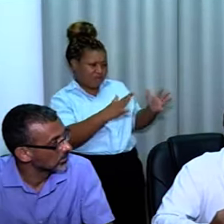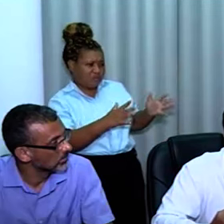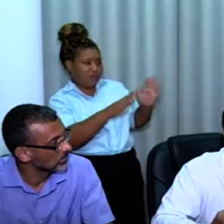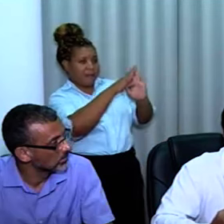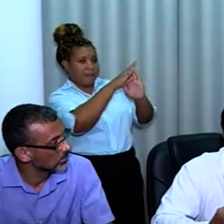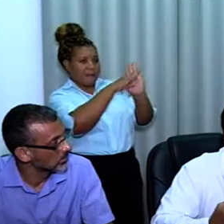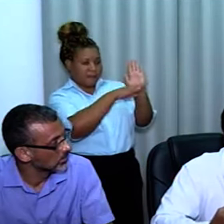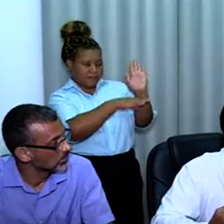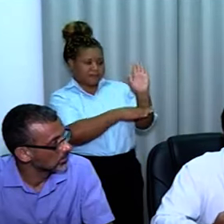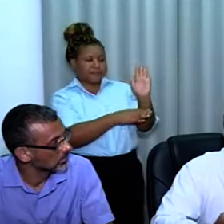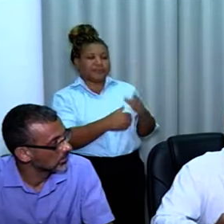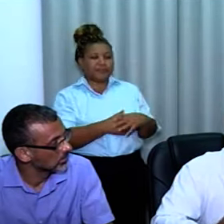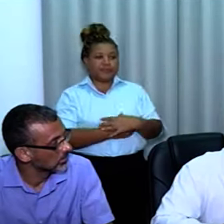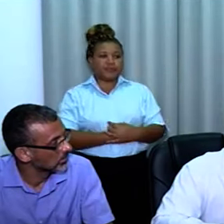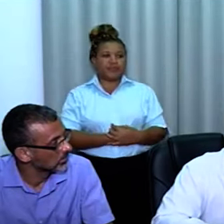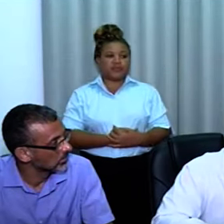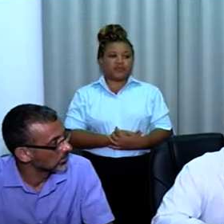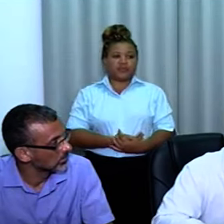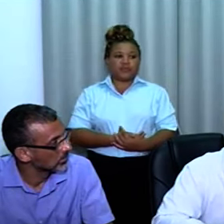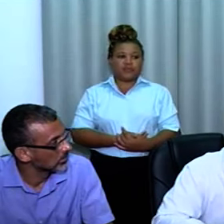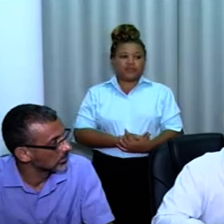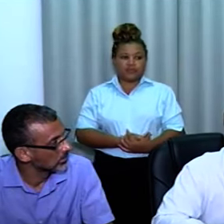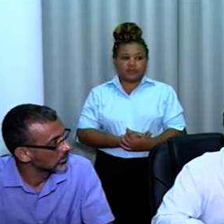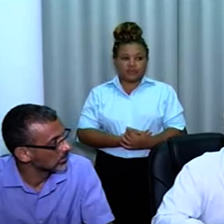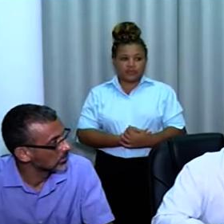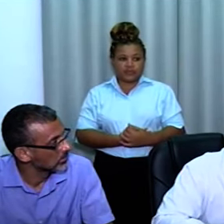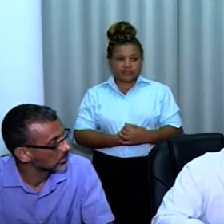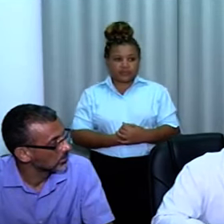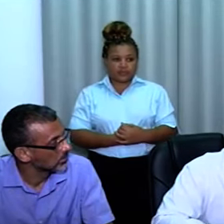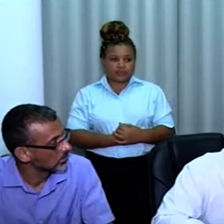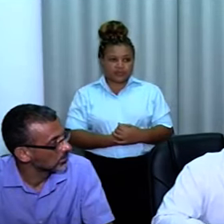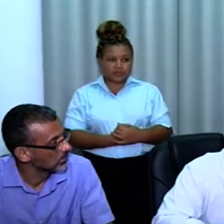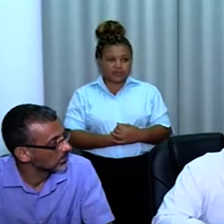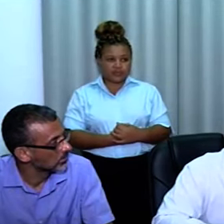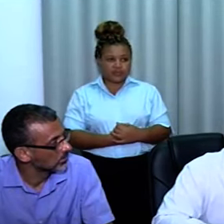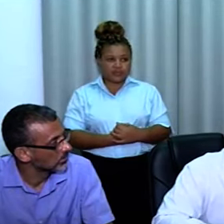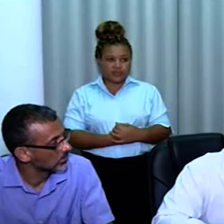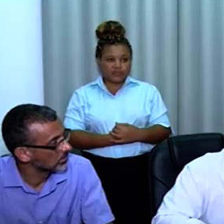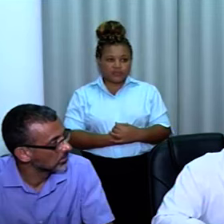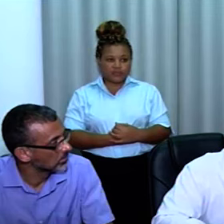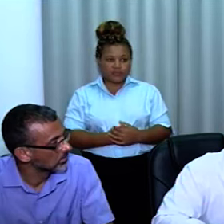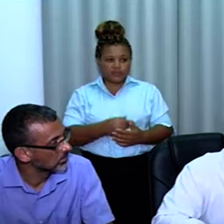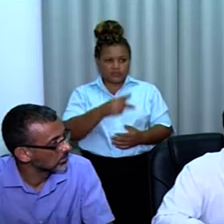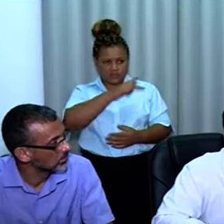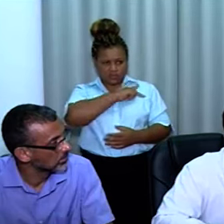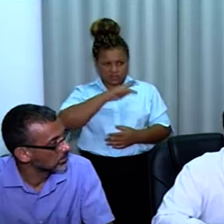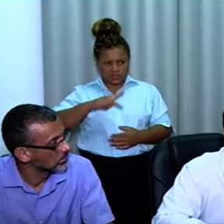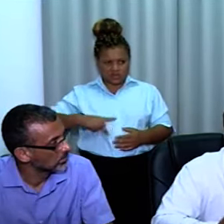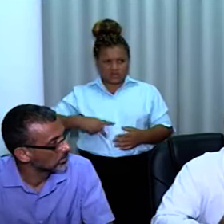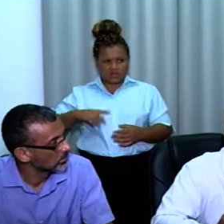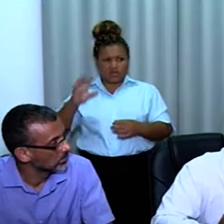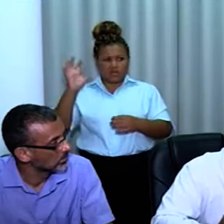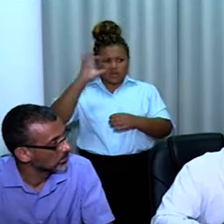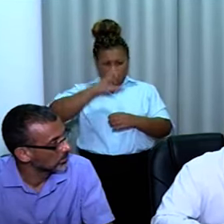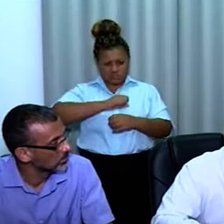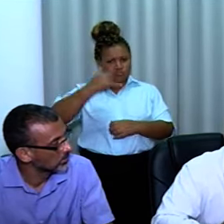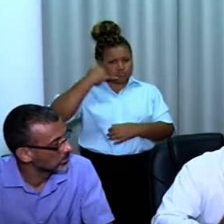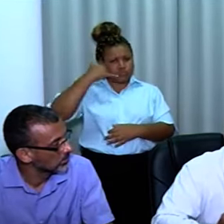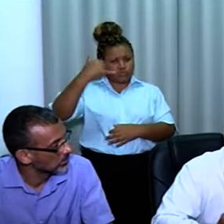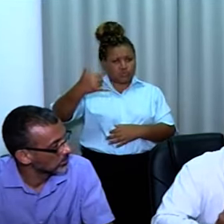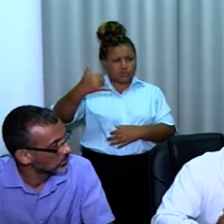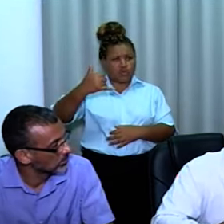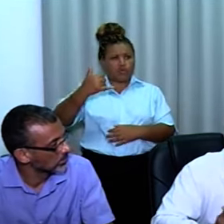strategic directive as well. He's been in contact with us since last night, throughout the day today, and this will continue. We